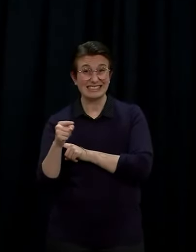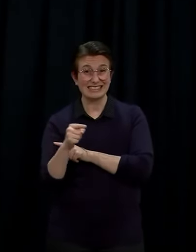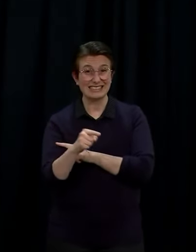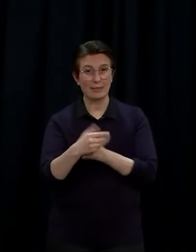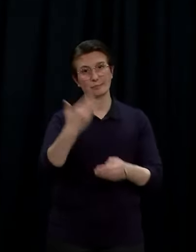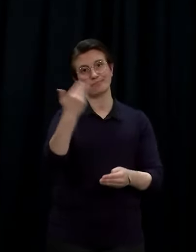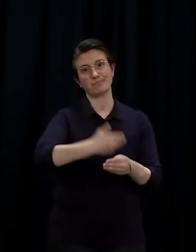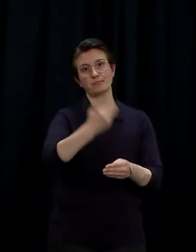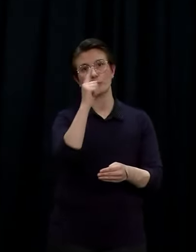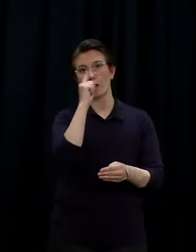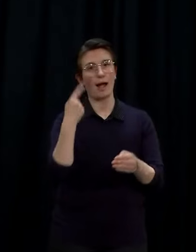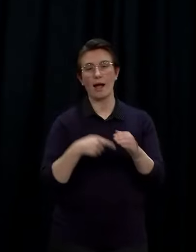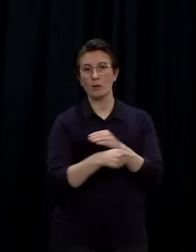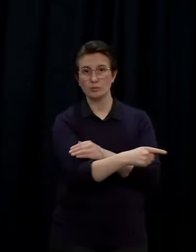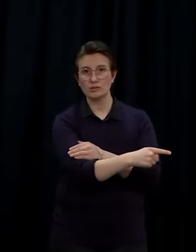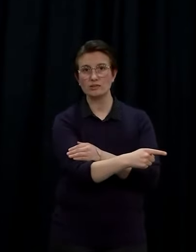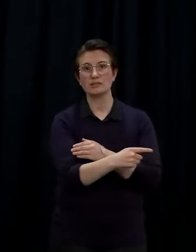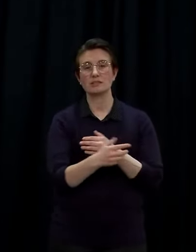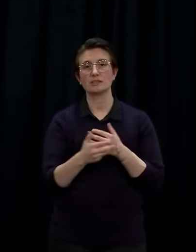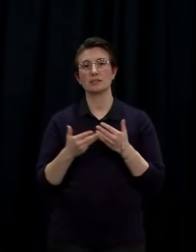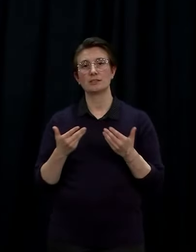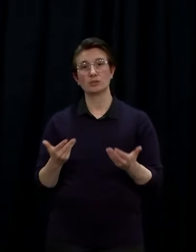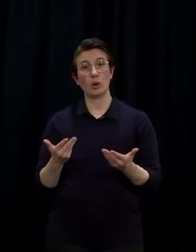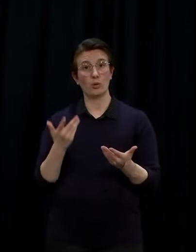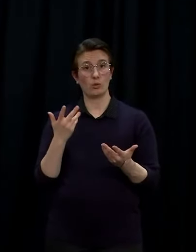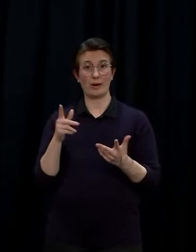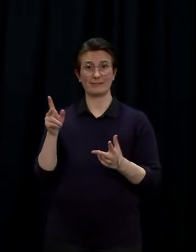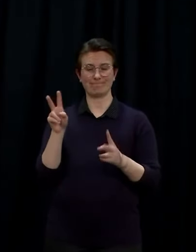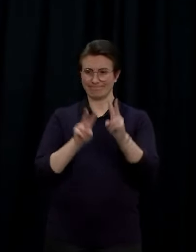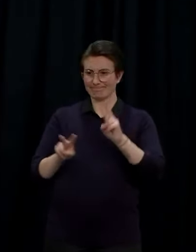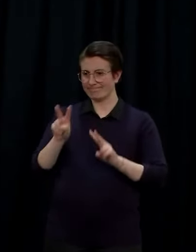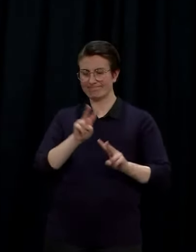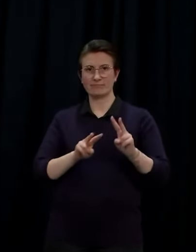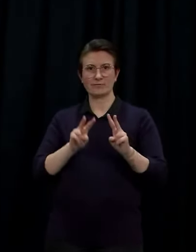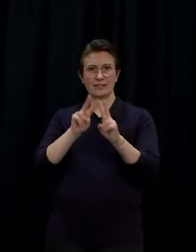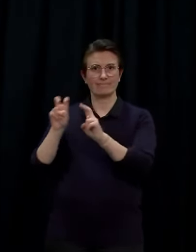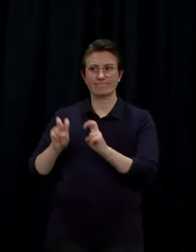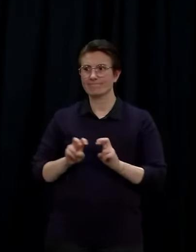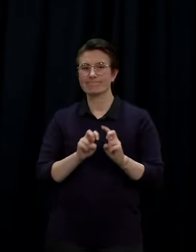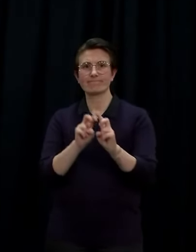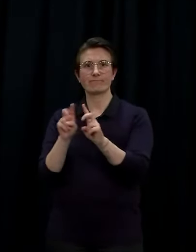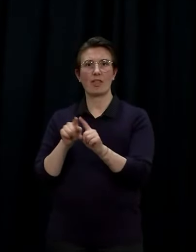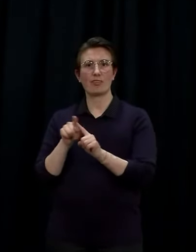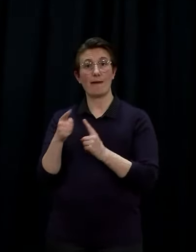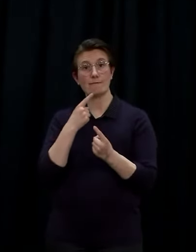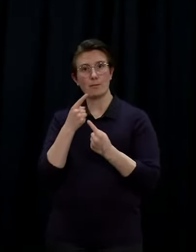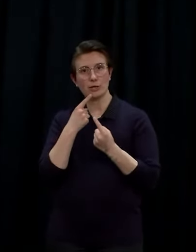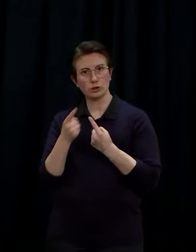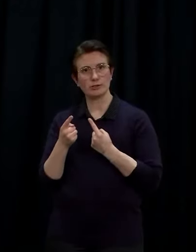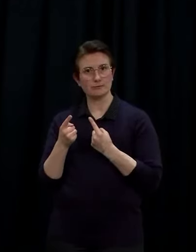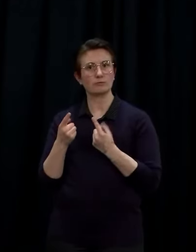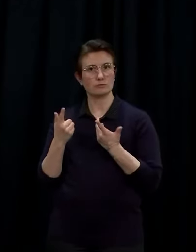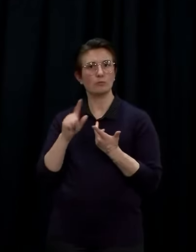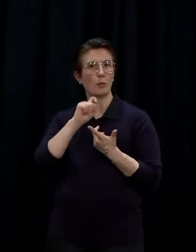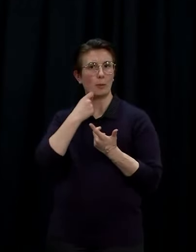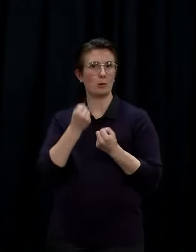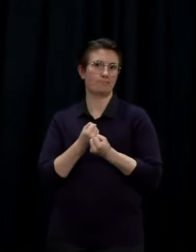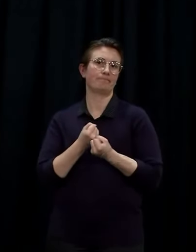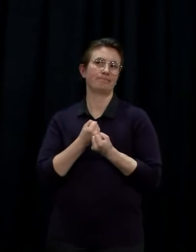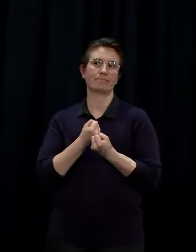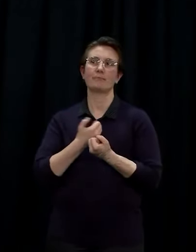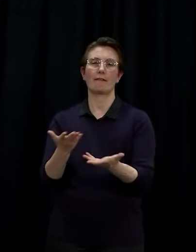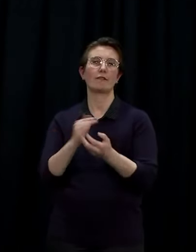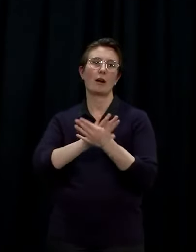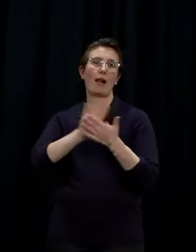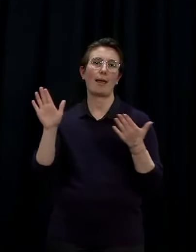give you a better sense of who it is we were able to get out. But when you ask why that was the case, you would have heard